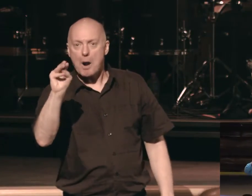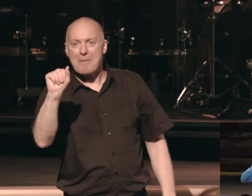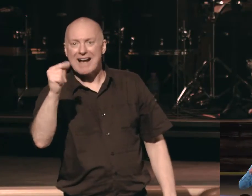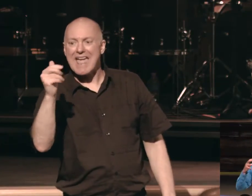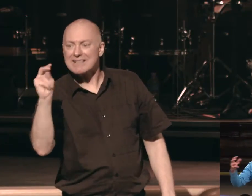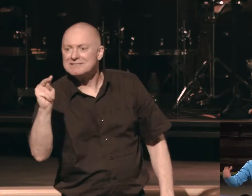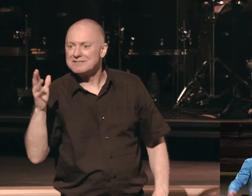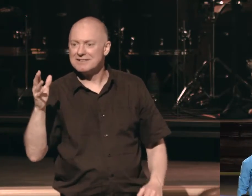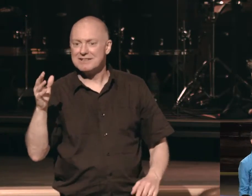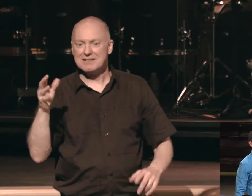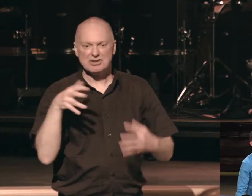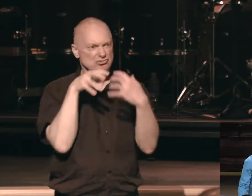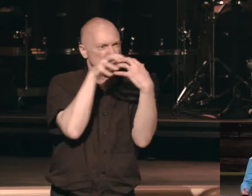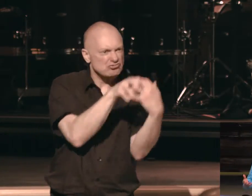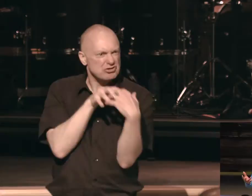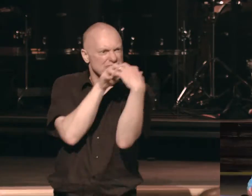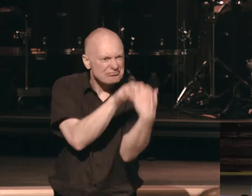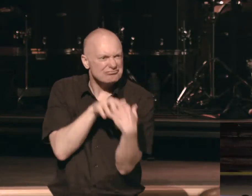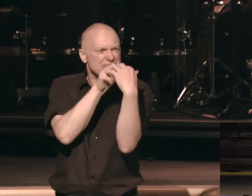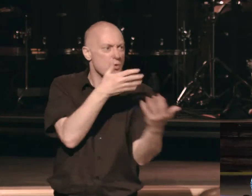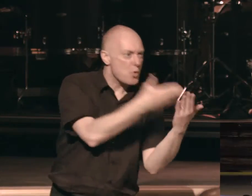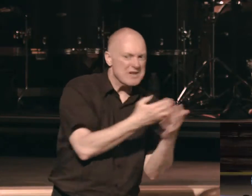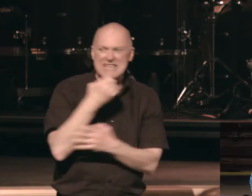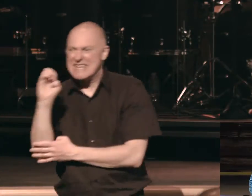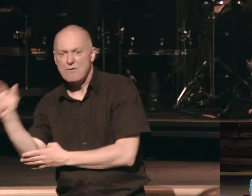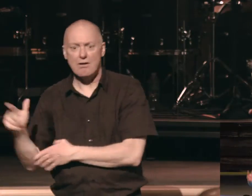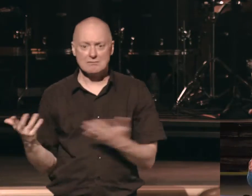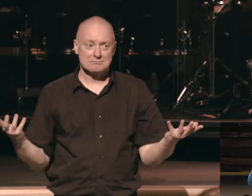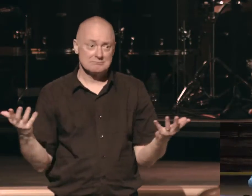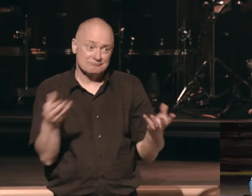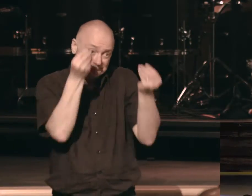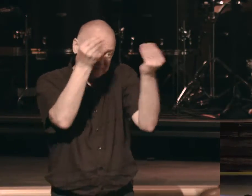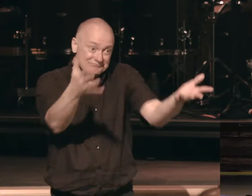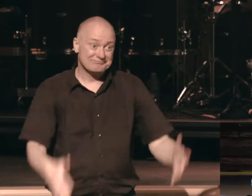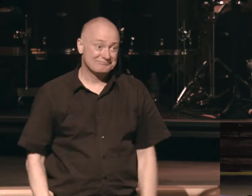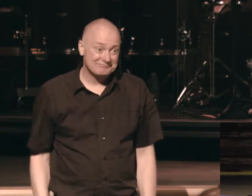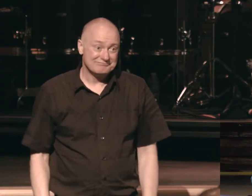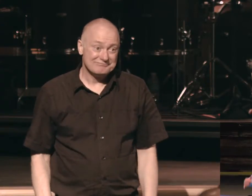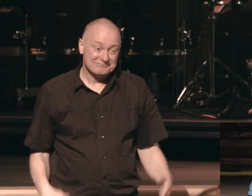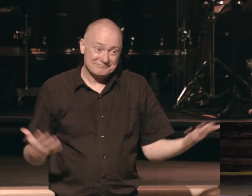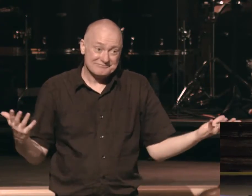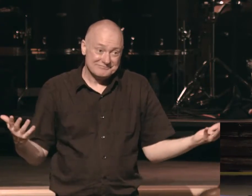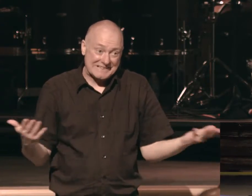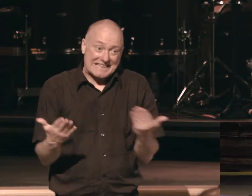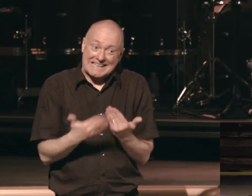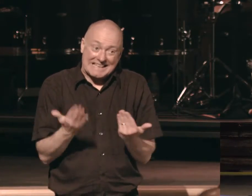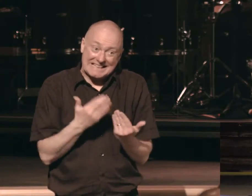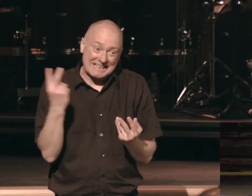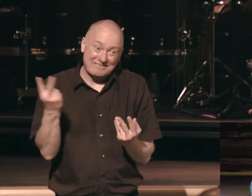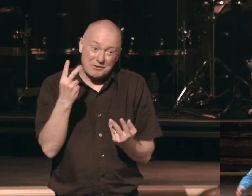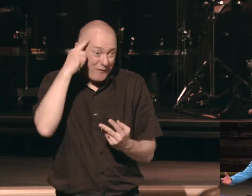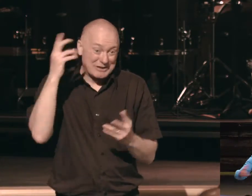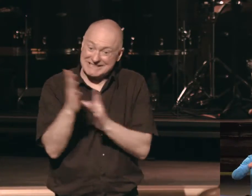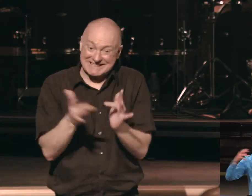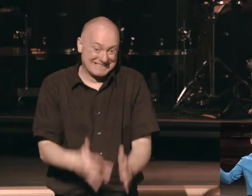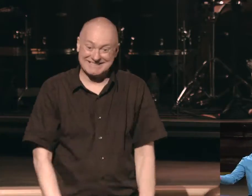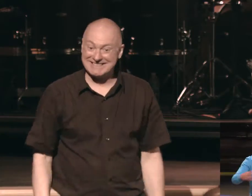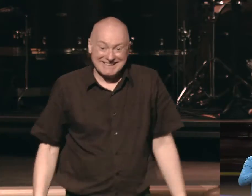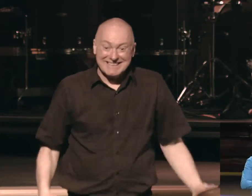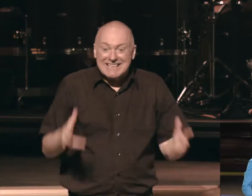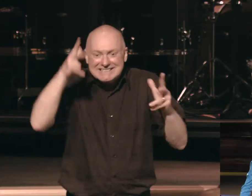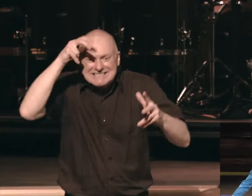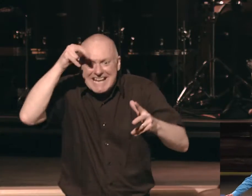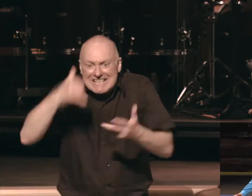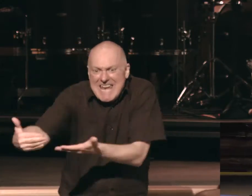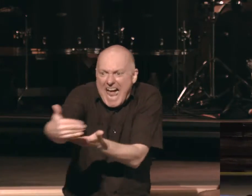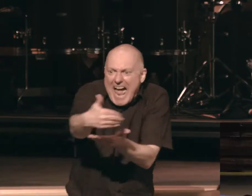big struggle between good and evil. I mean, I hate to break it to you, but it's a pretty, pretty easy victory for Jesus, all right? So Satan gathers all his